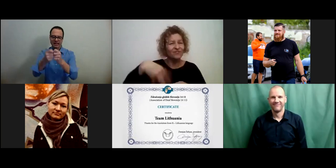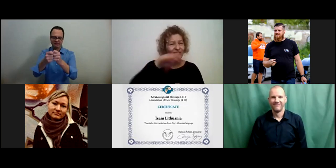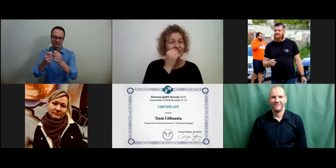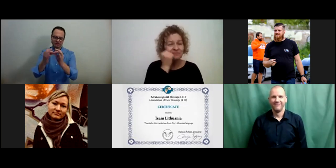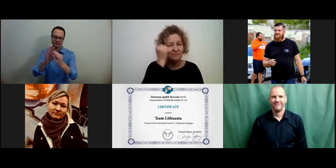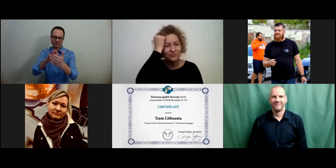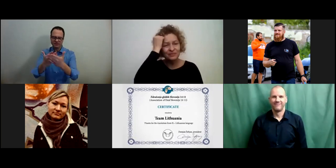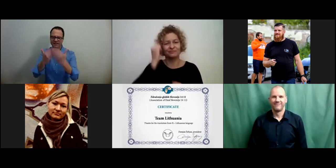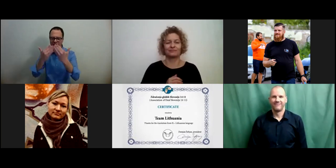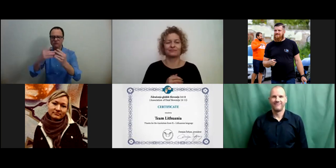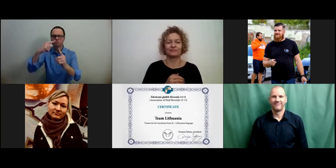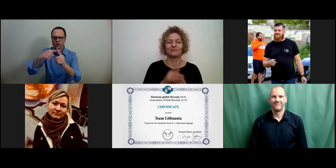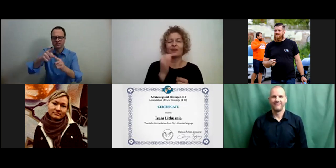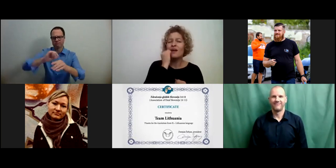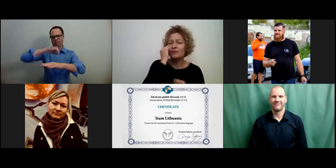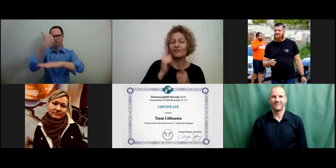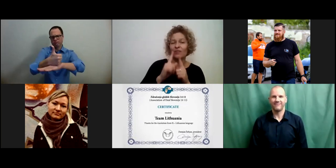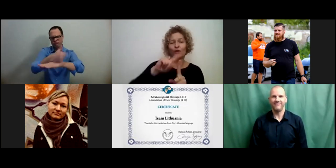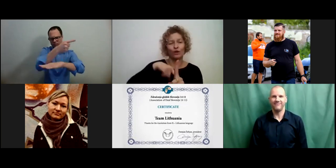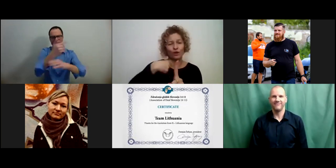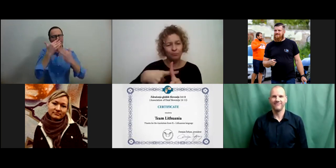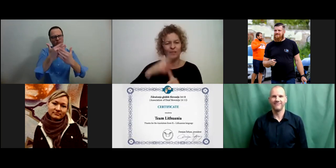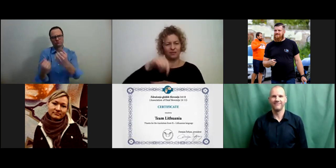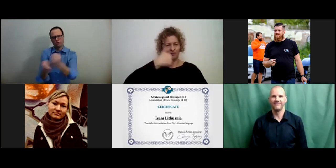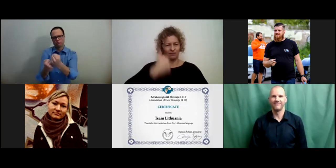Thank you, Lithuania, and your team.